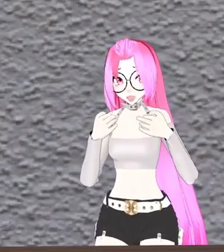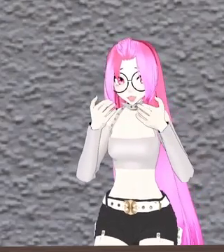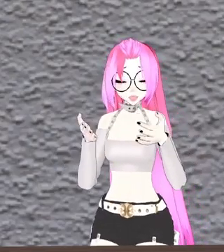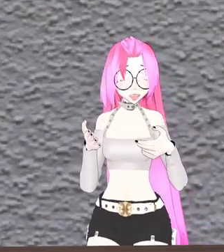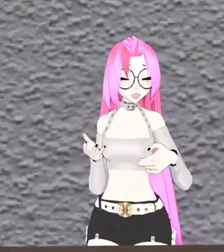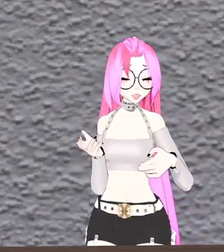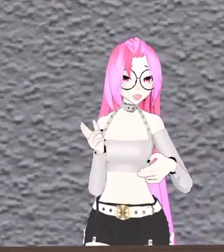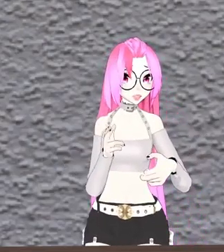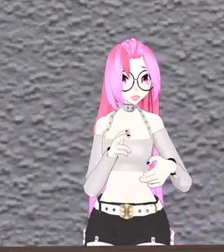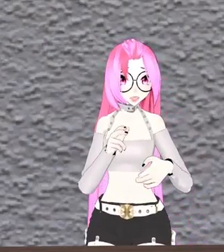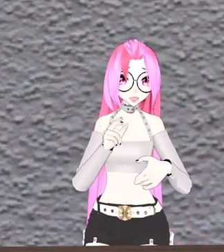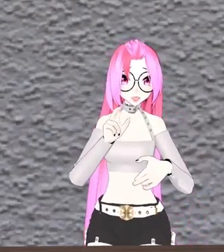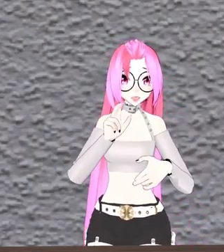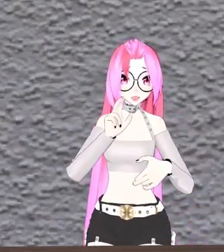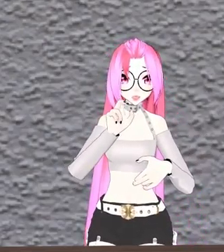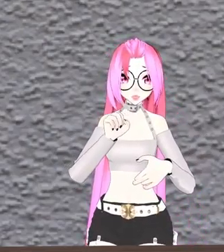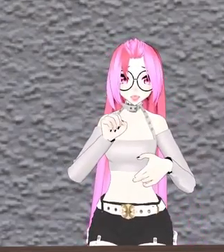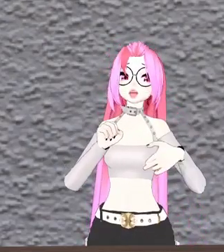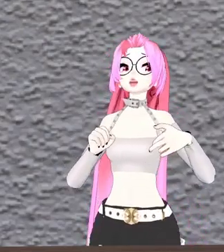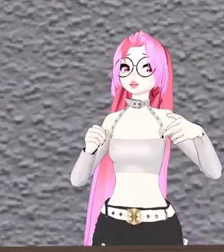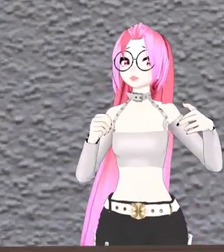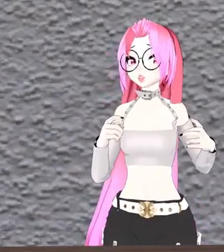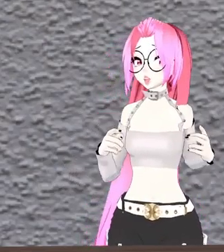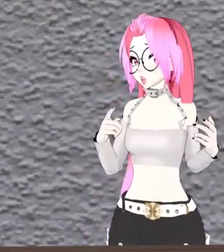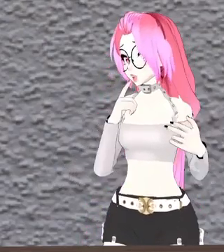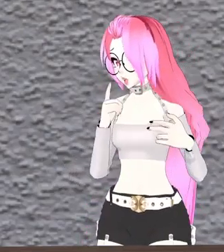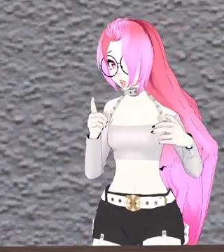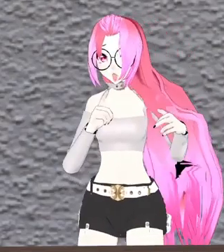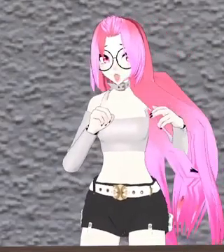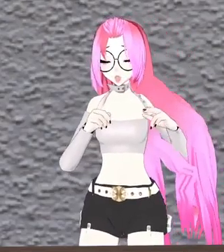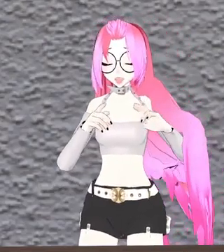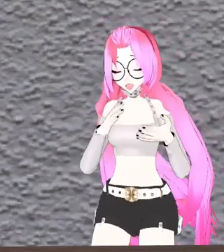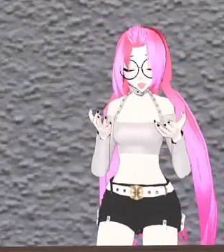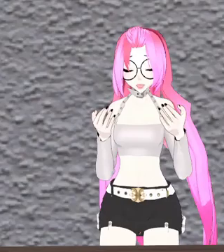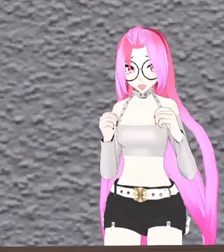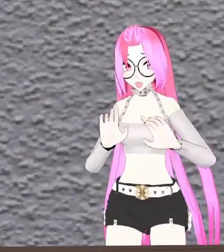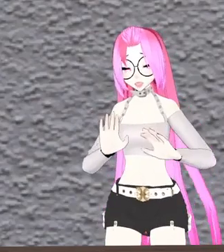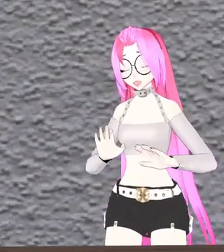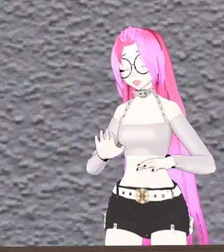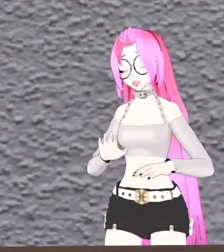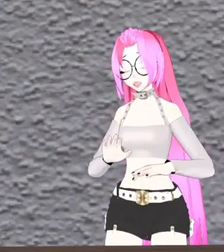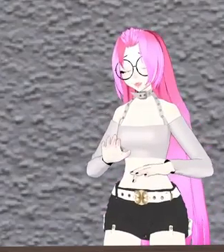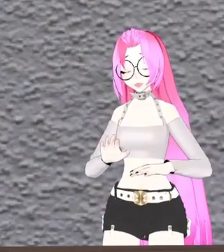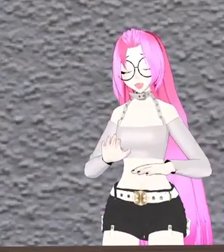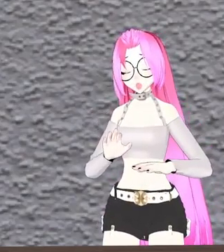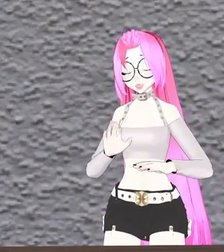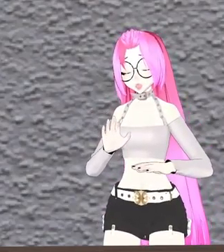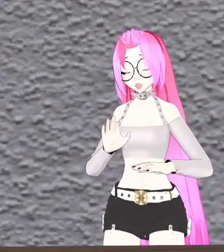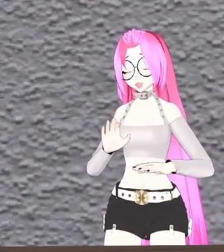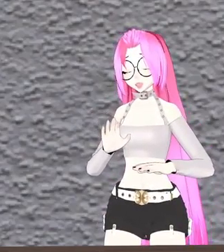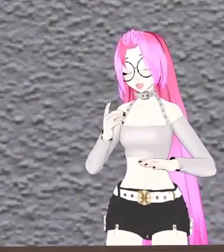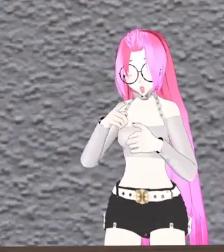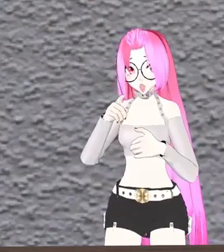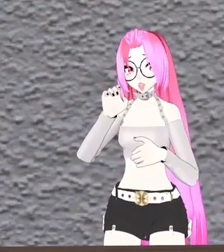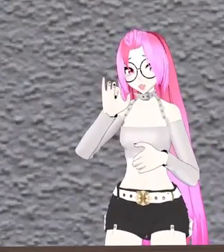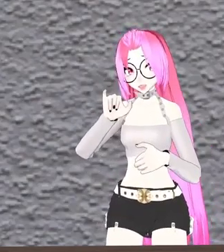Like, I want to give you the name sign. And she's like, no. She told me, she's like, I don't want that name sign. So number one, you